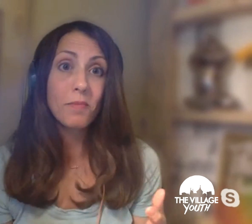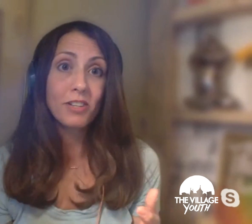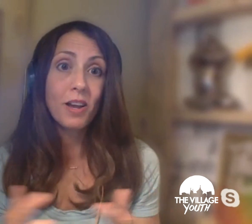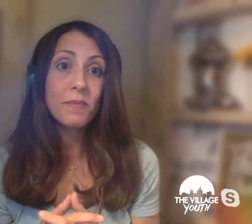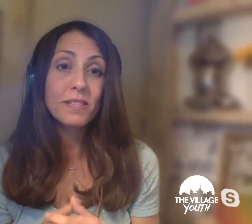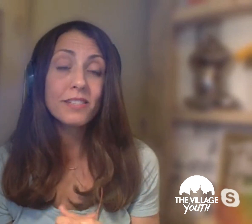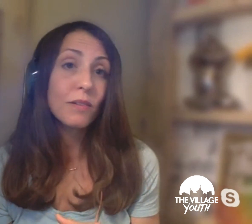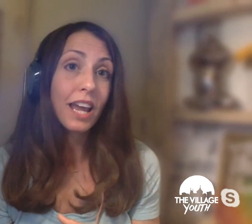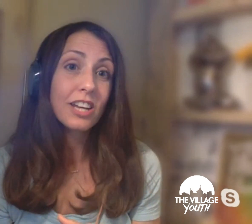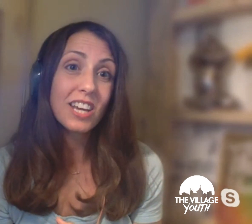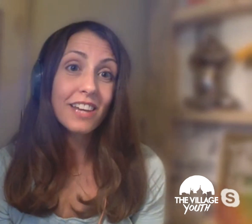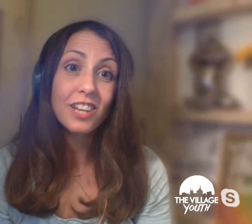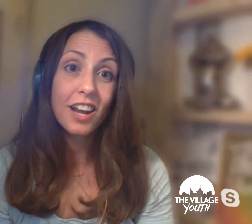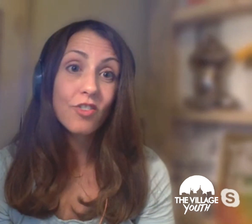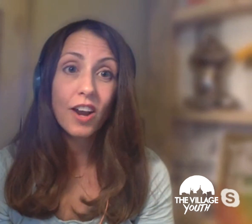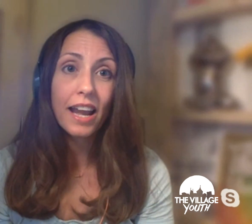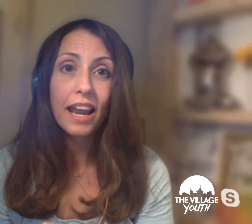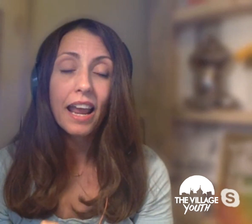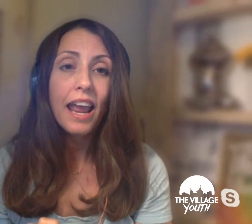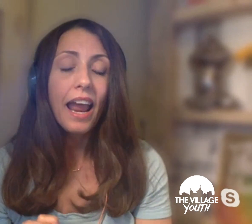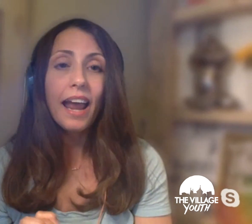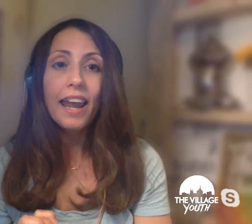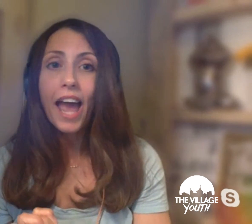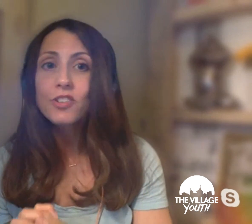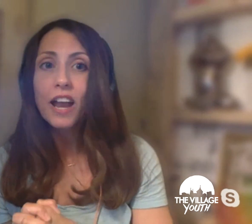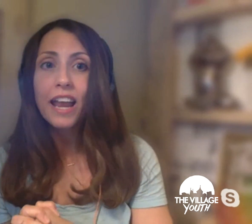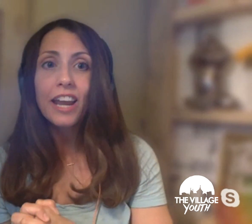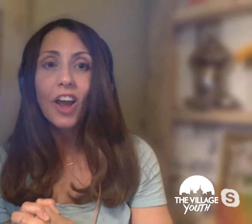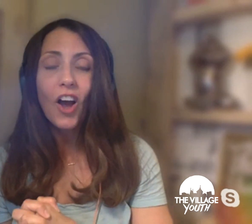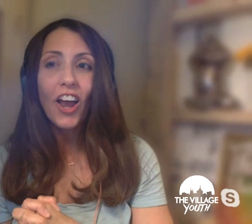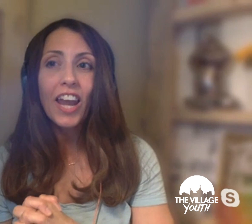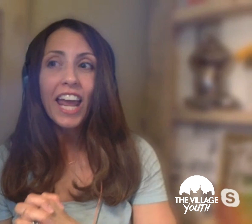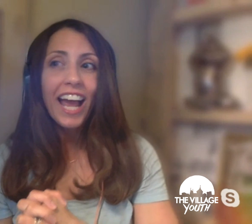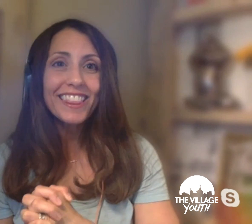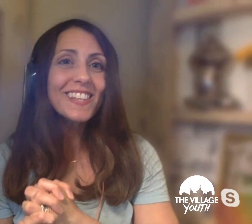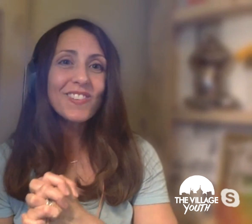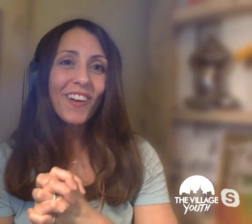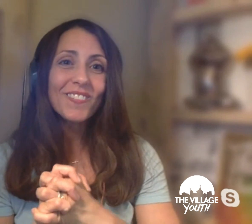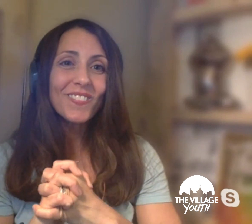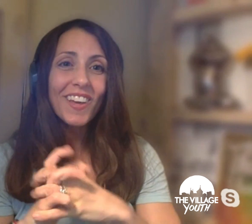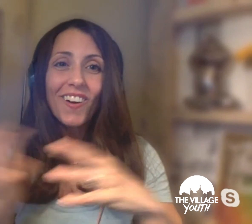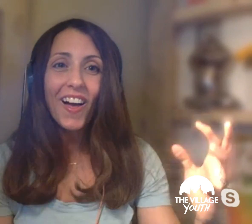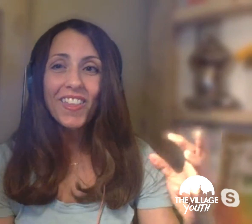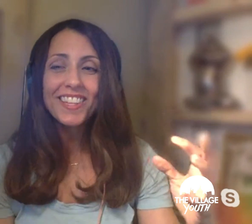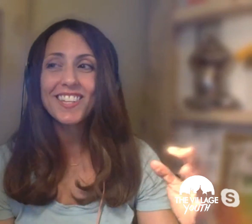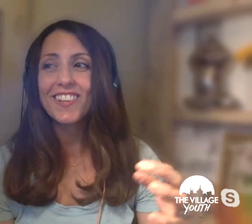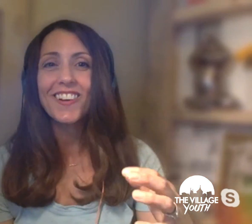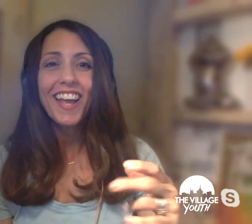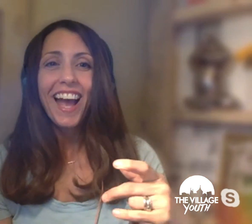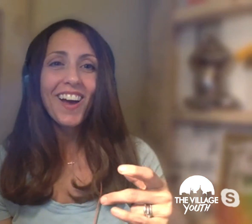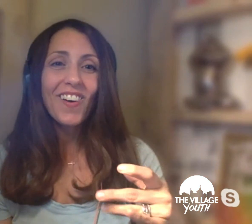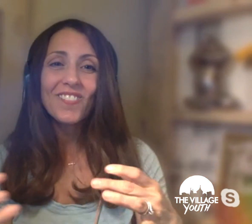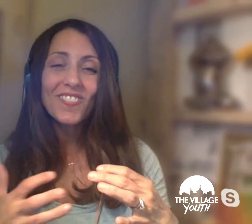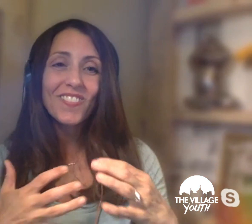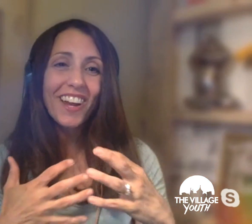And then my favorite part of my job is doing education and training. And I train on things from mental health